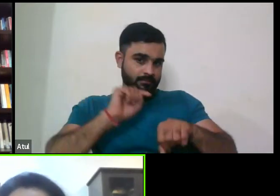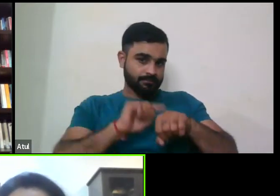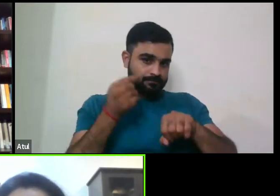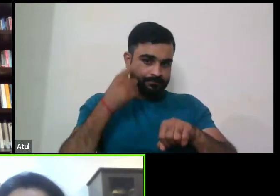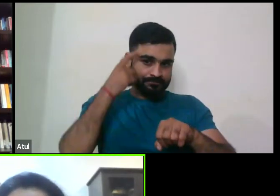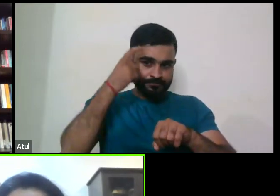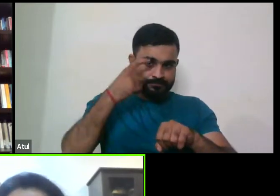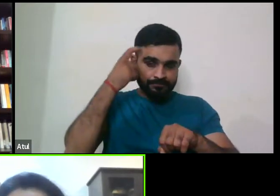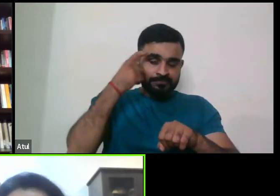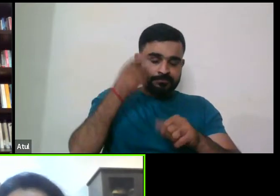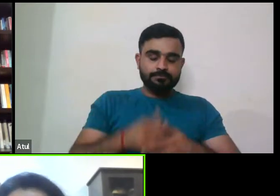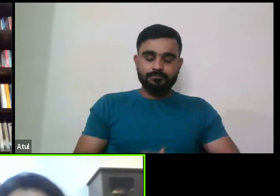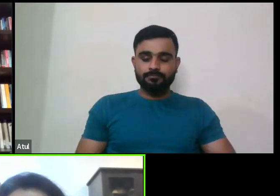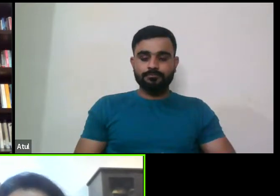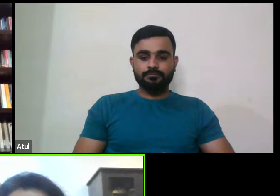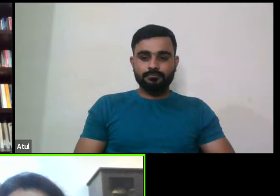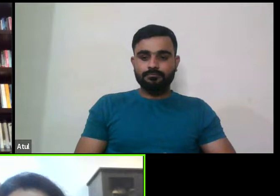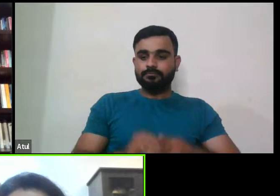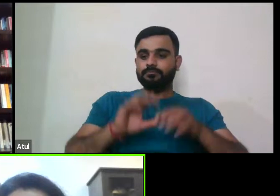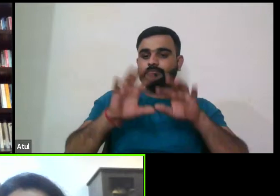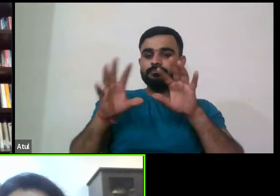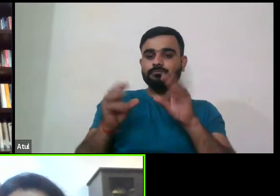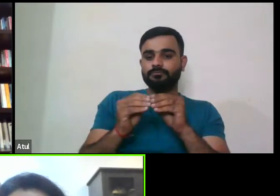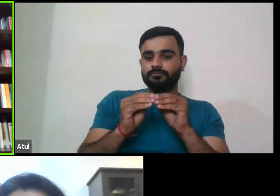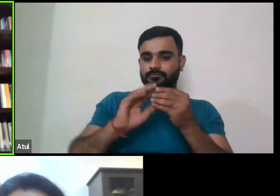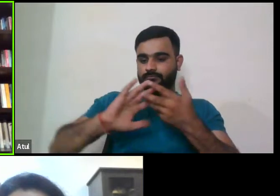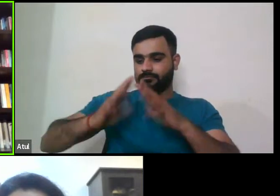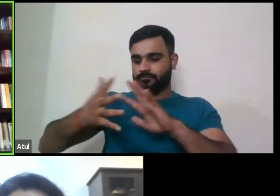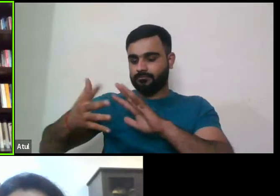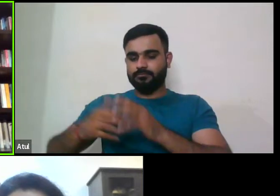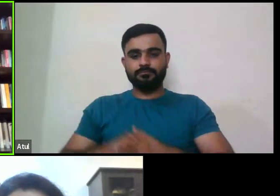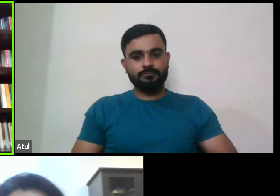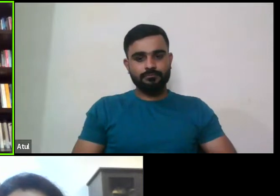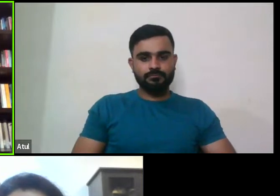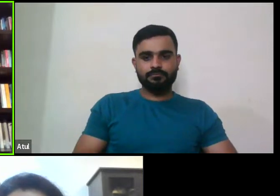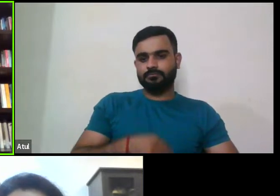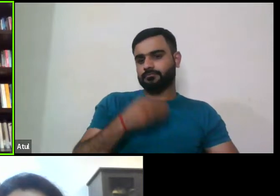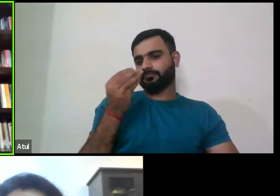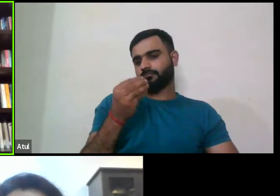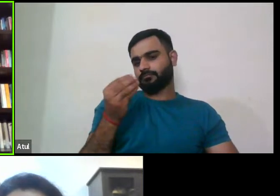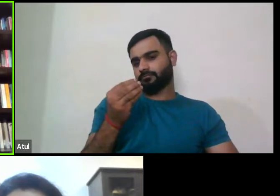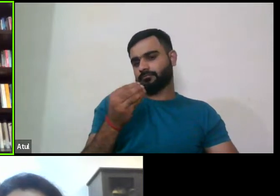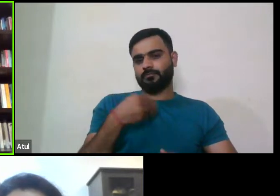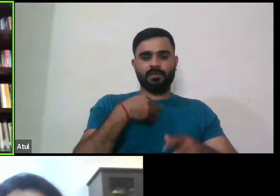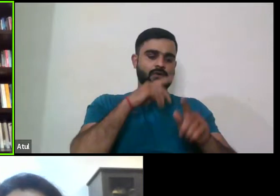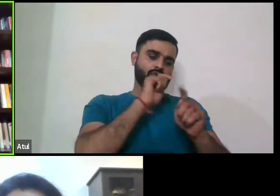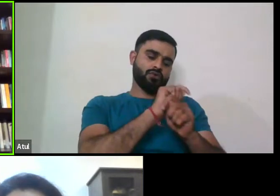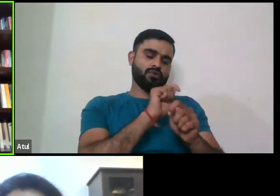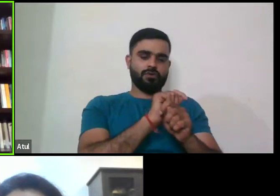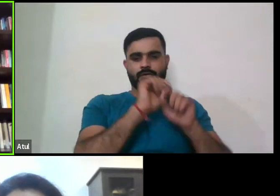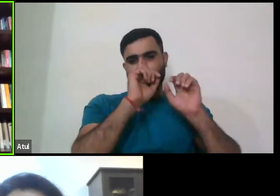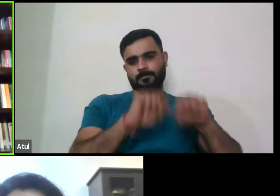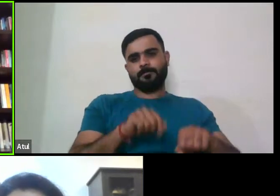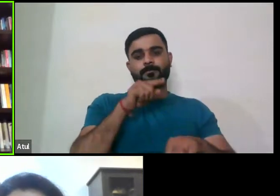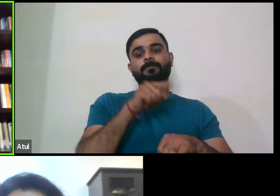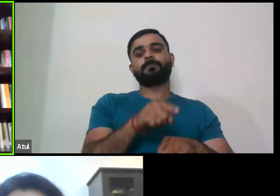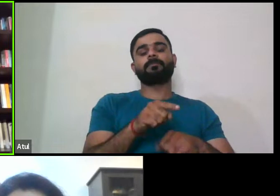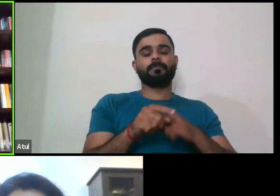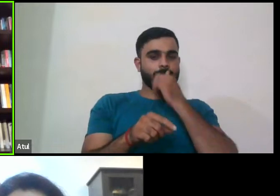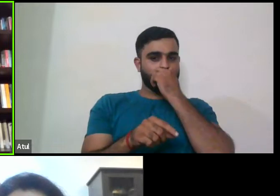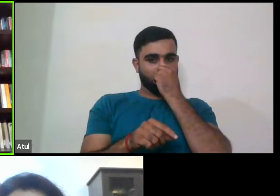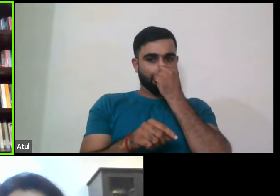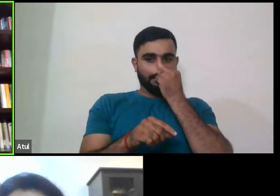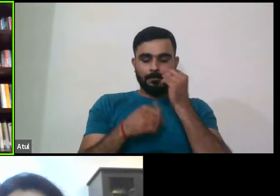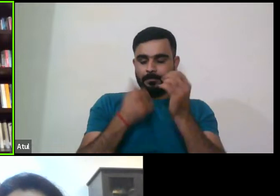think about those repercussions? Some of these would work themselves out. I mean, this is nothing